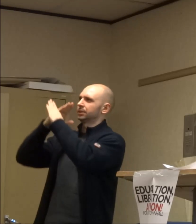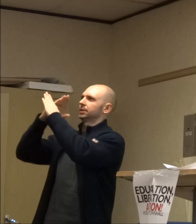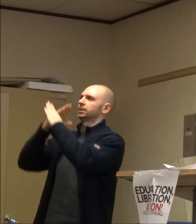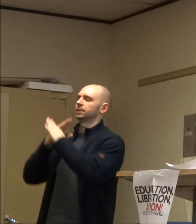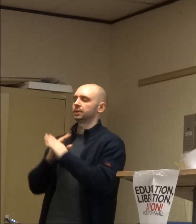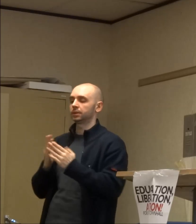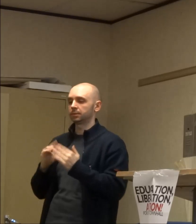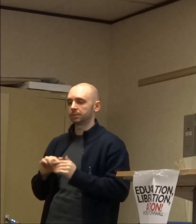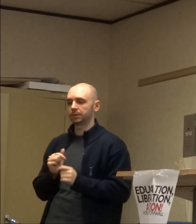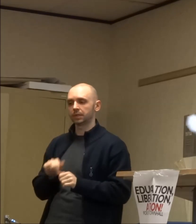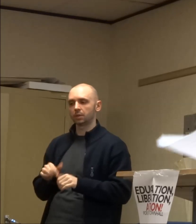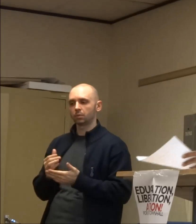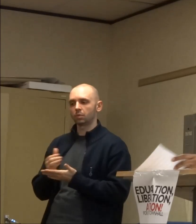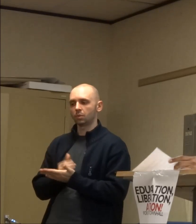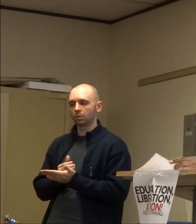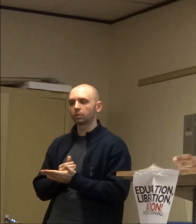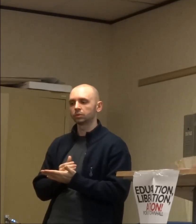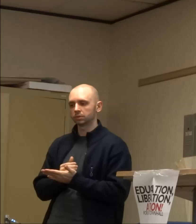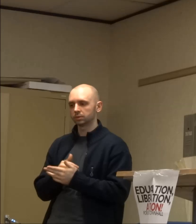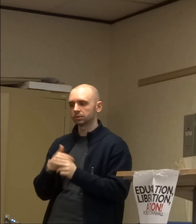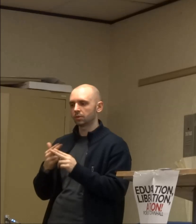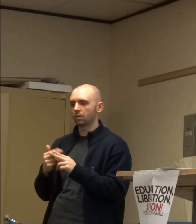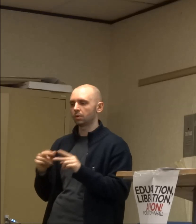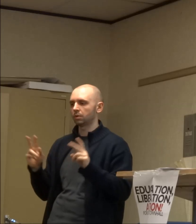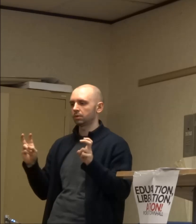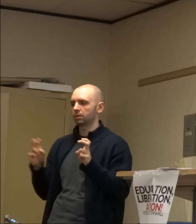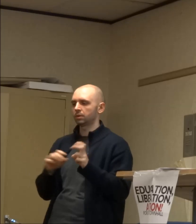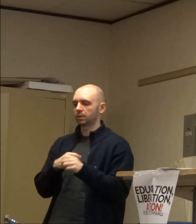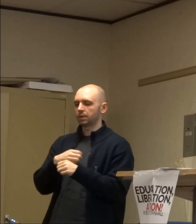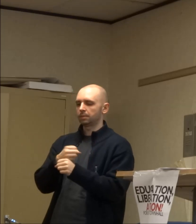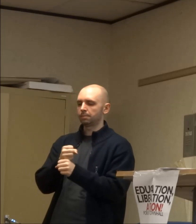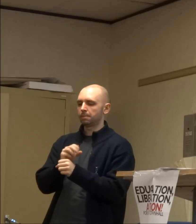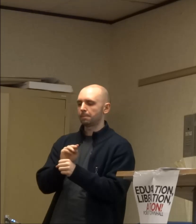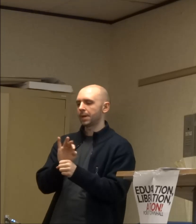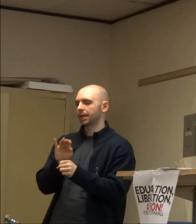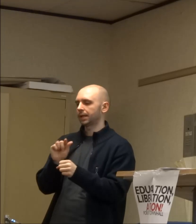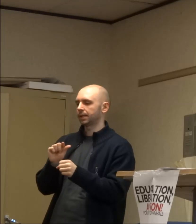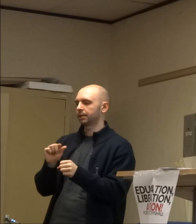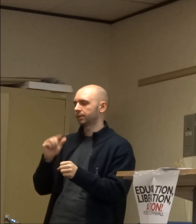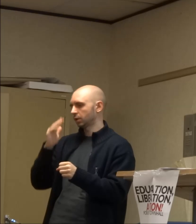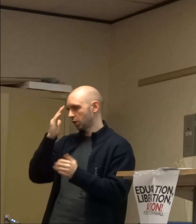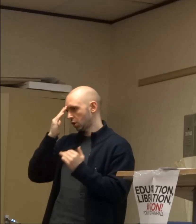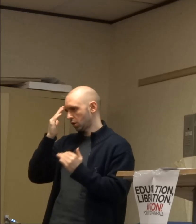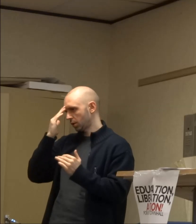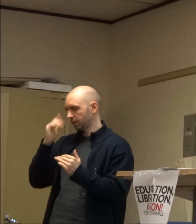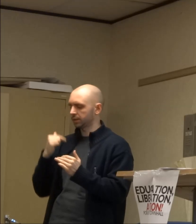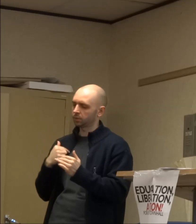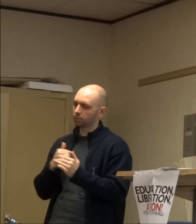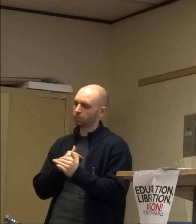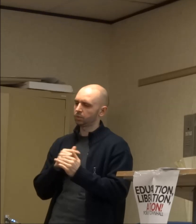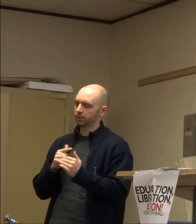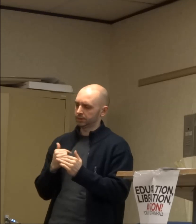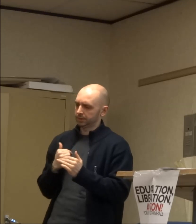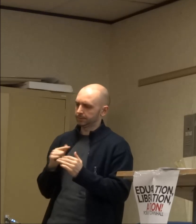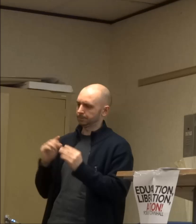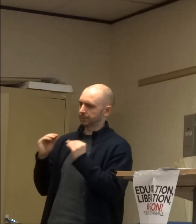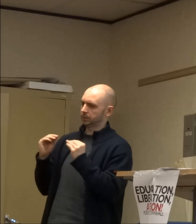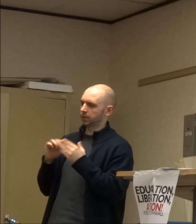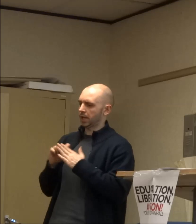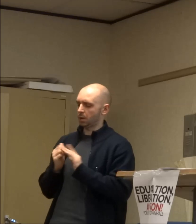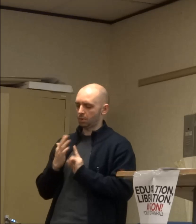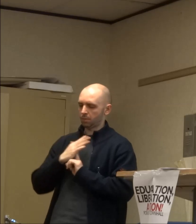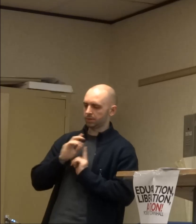course entitled Making Knowledge that's supposed to teach me to appreciate subjugated or discarded knowledges as they are created by oppressed